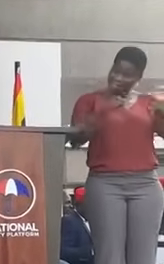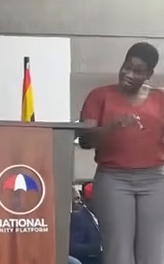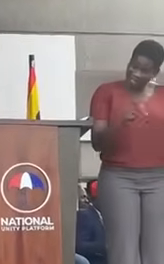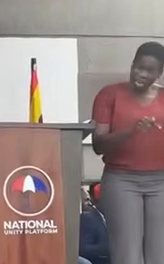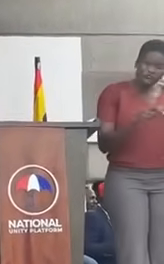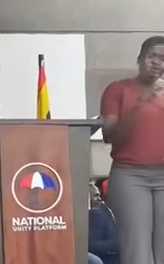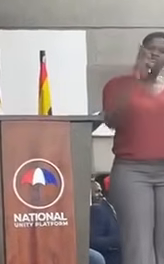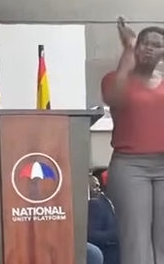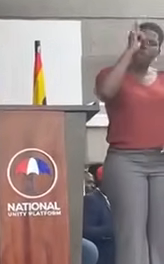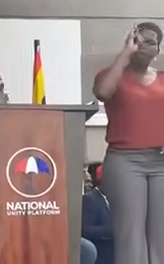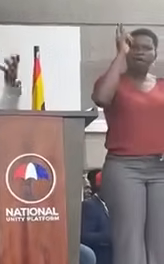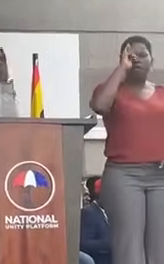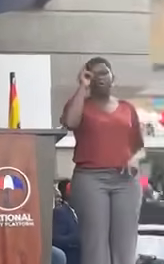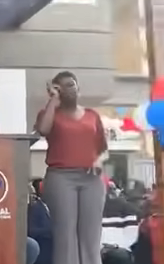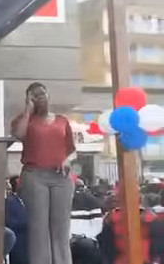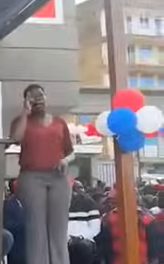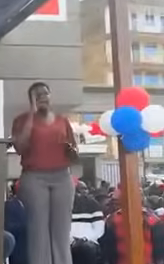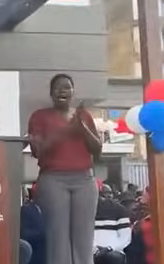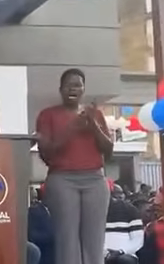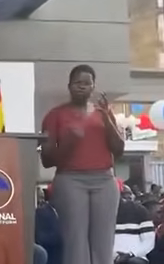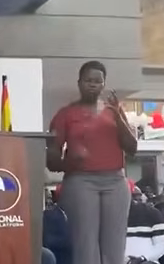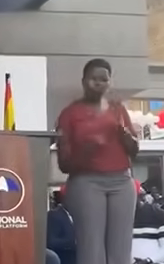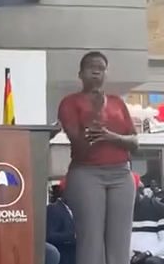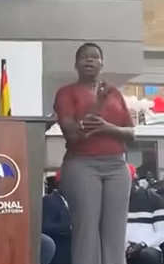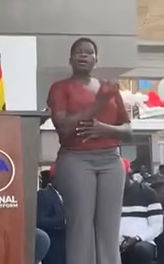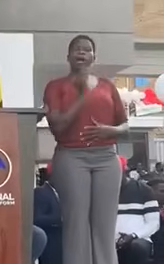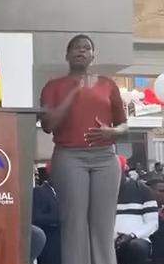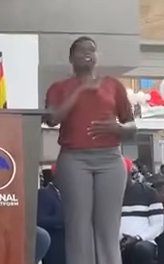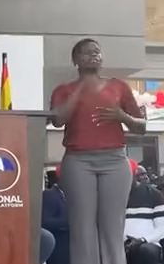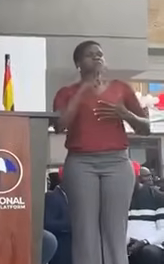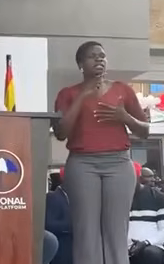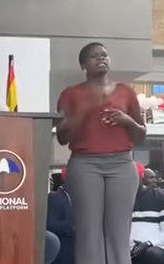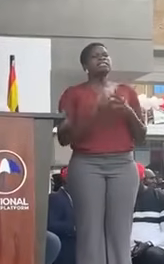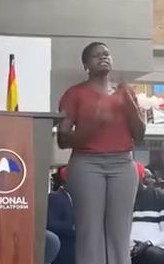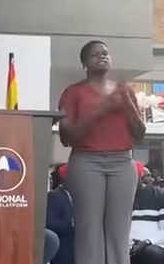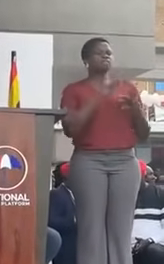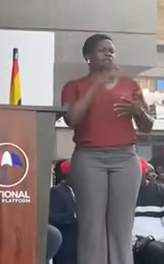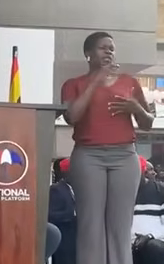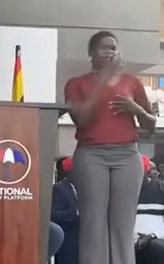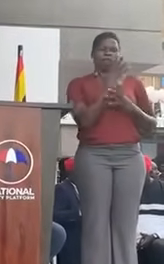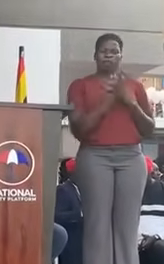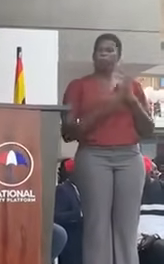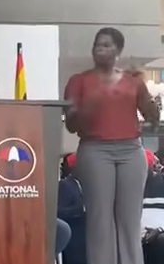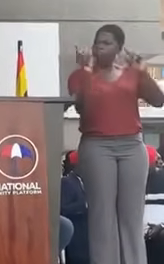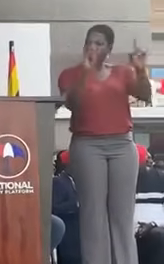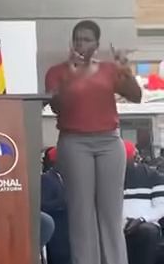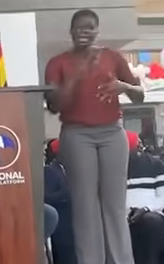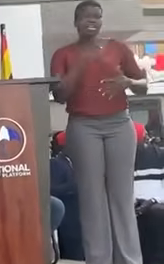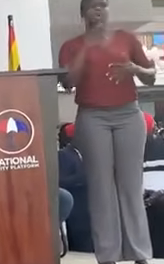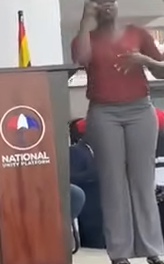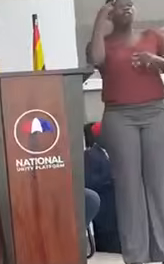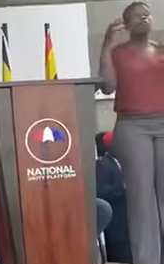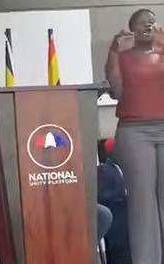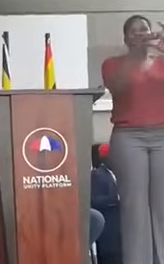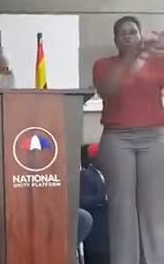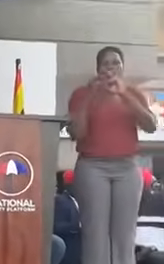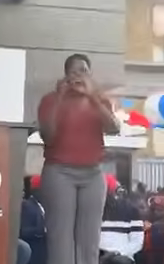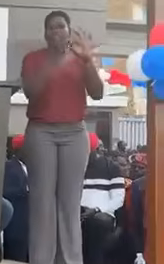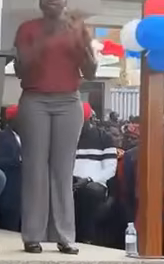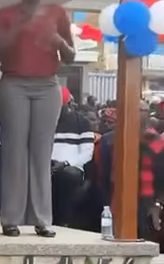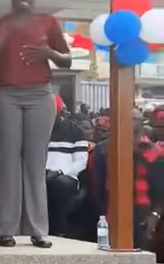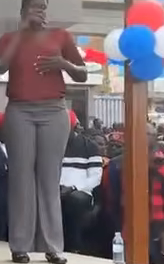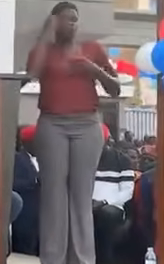recall, arouse that spirit, that never said thy spirit, a spirit of unity,